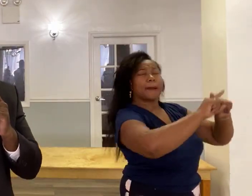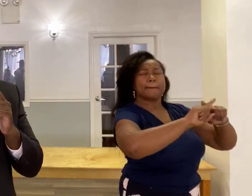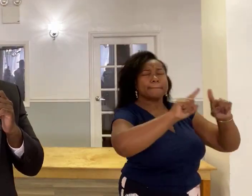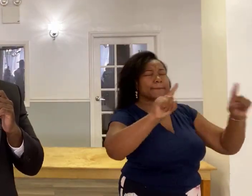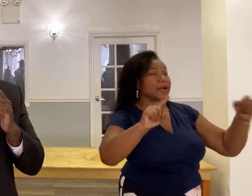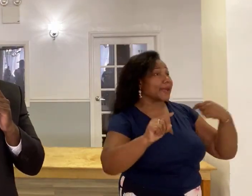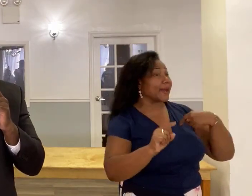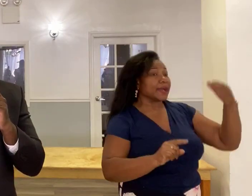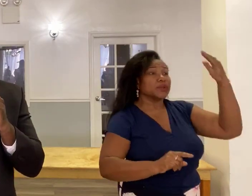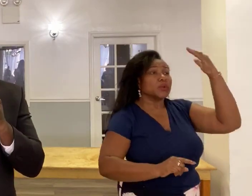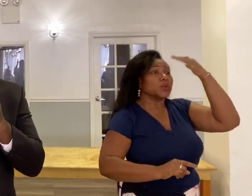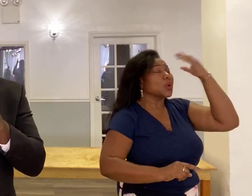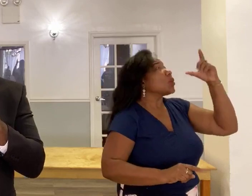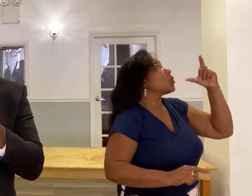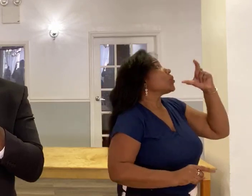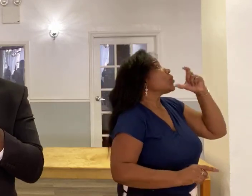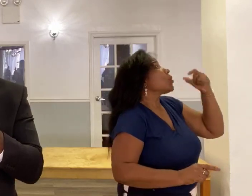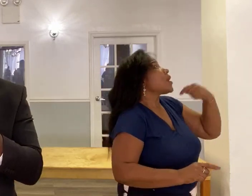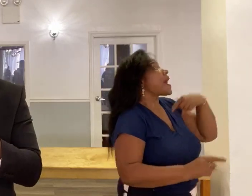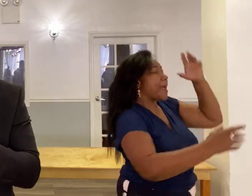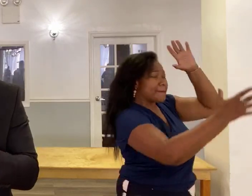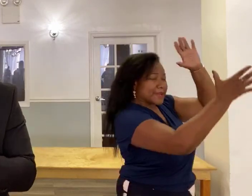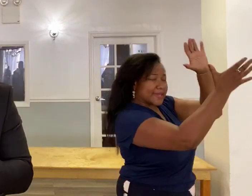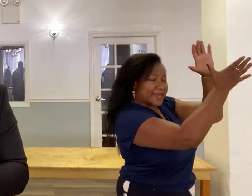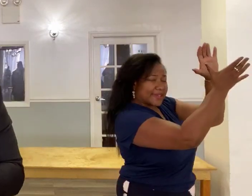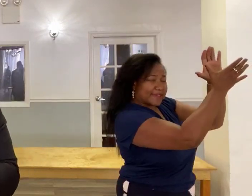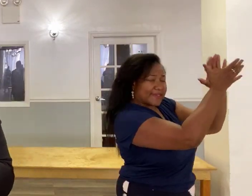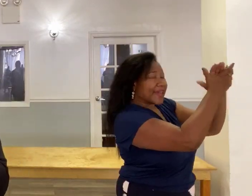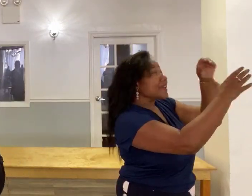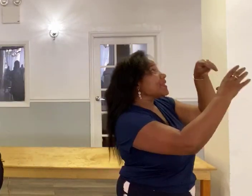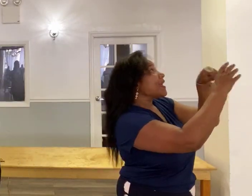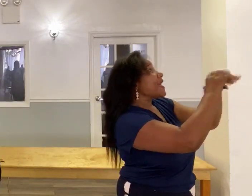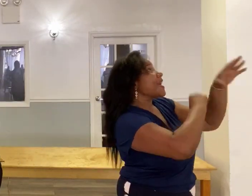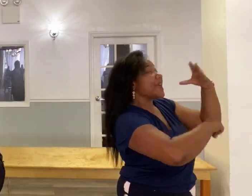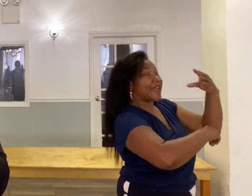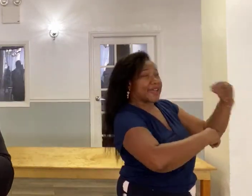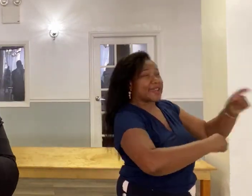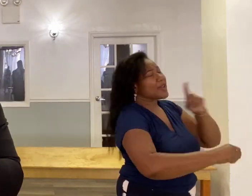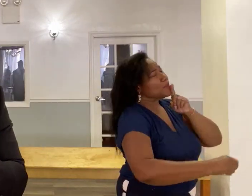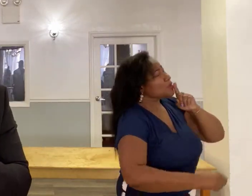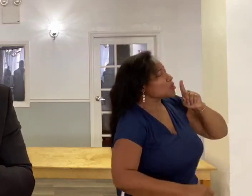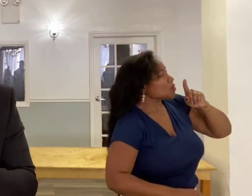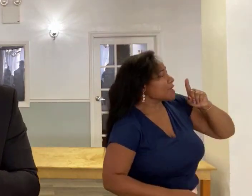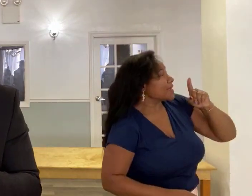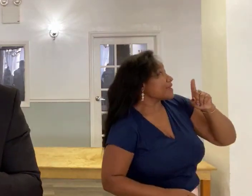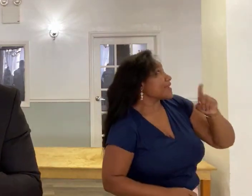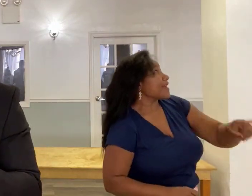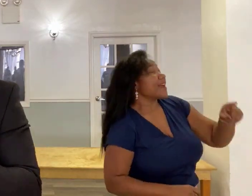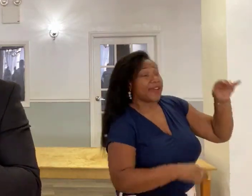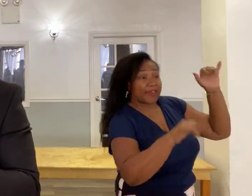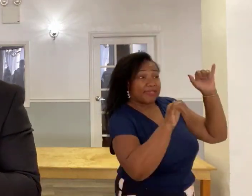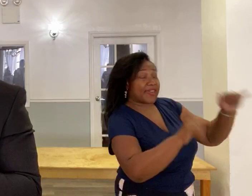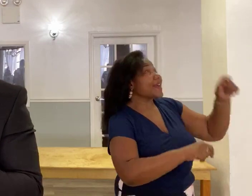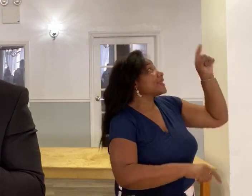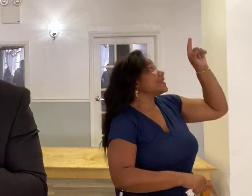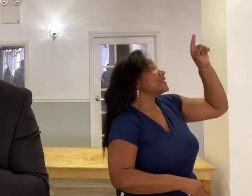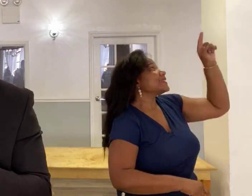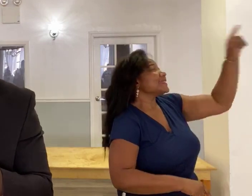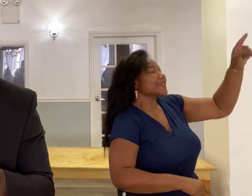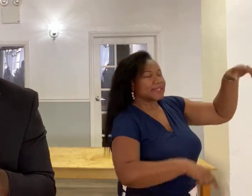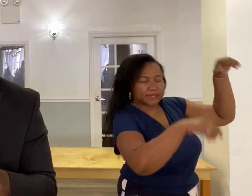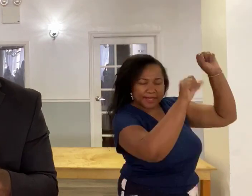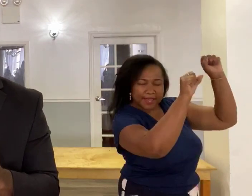I know I have believed and am persuaded that he